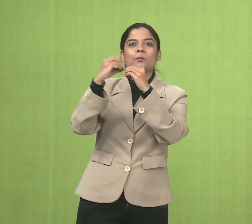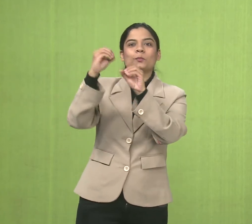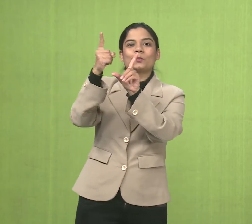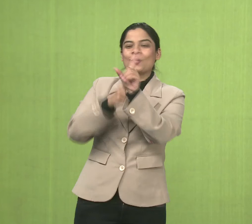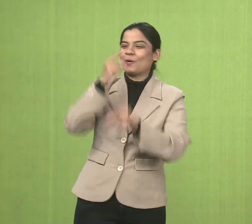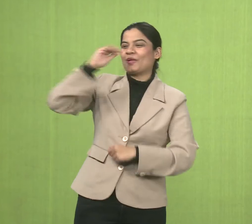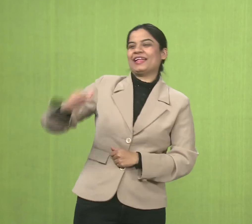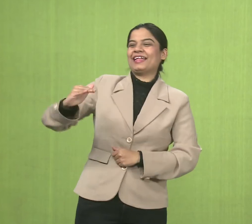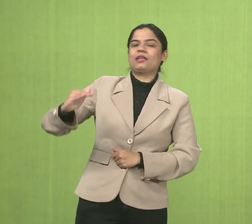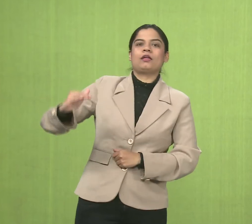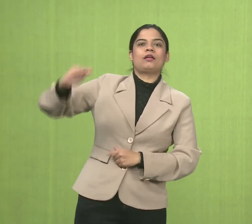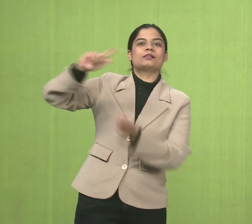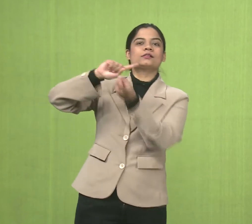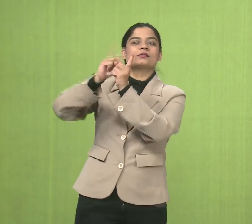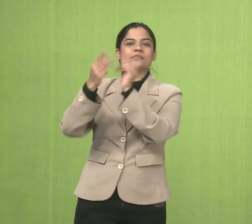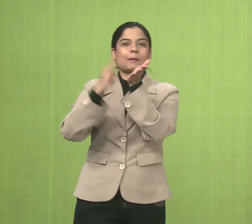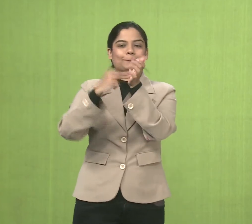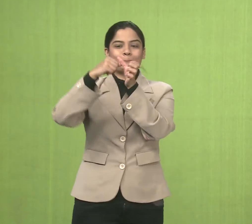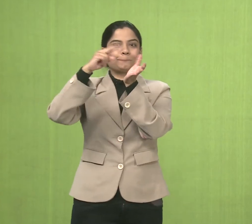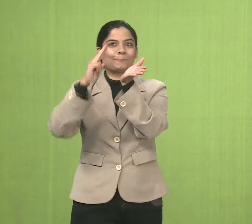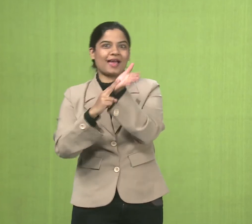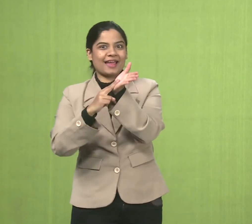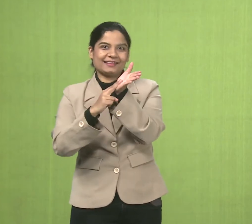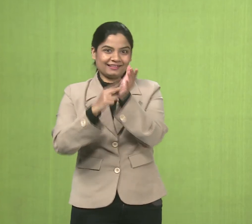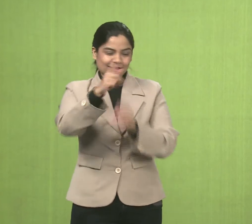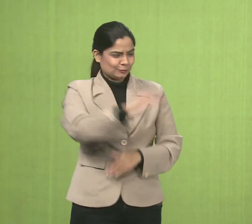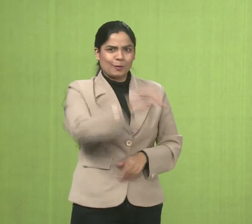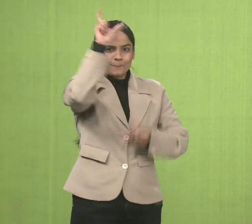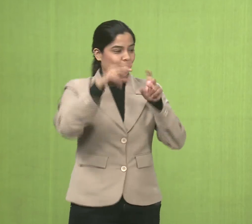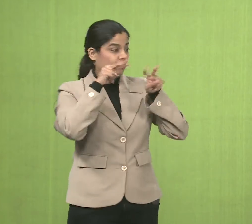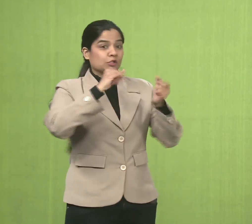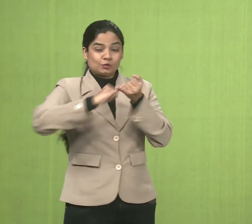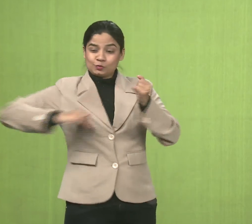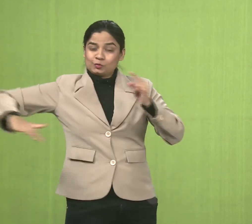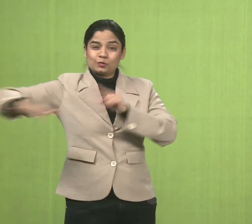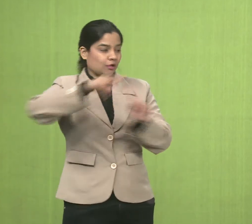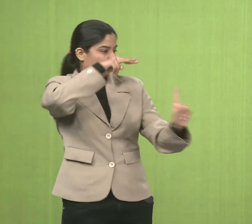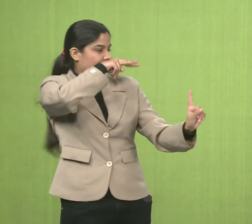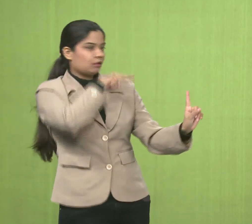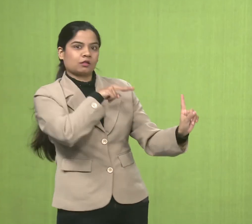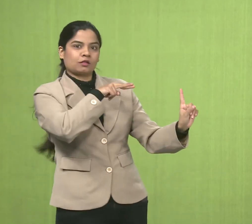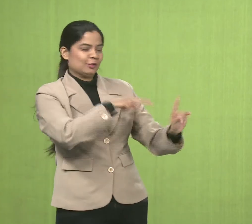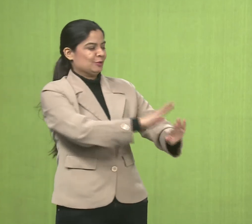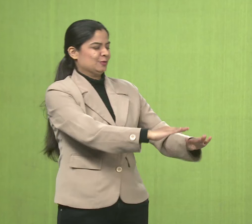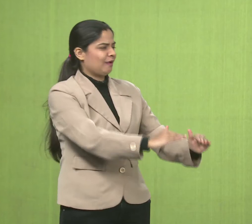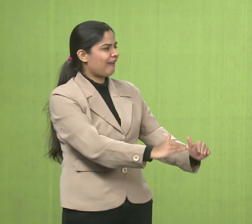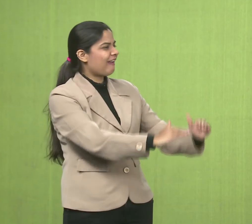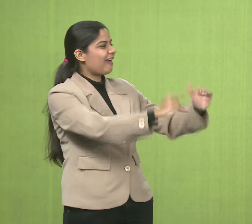And similarly, a boy starts to turn into a man. And the society perceives you